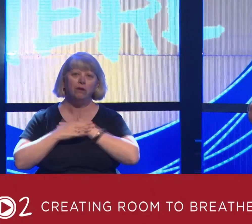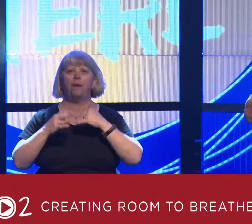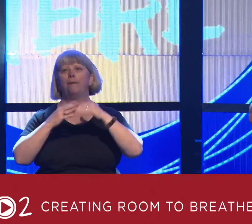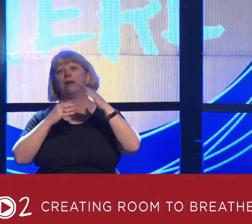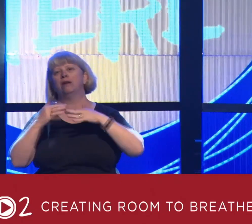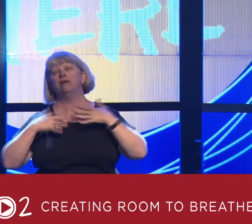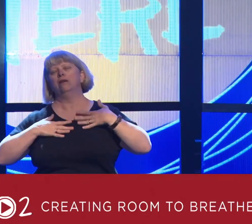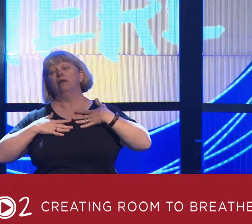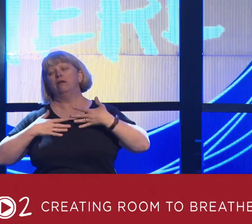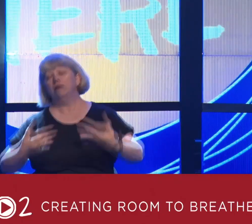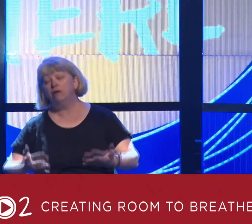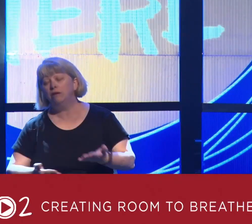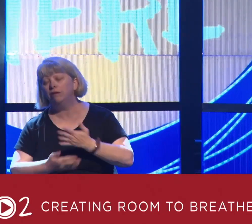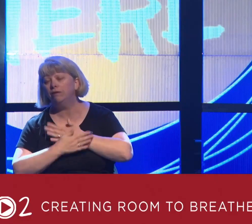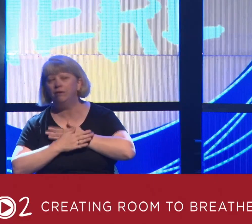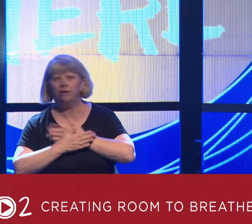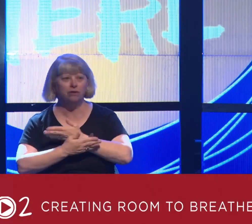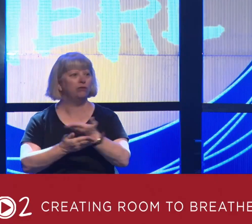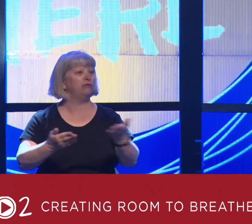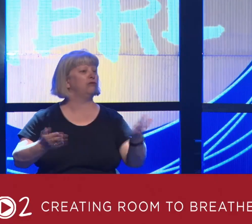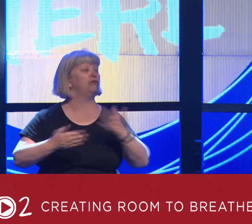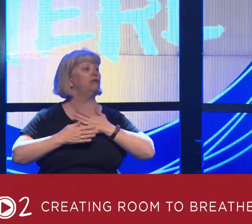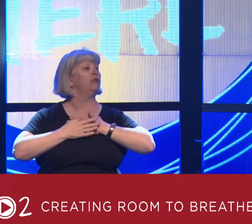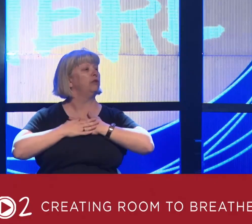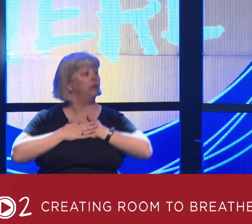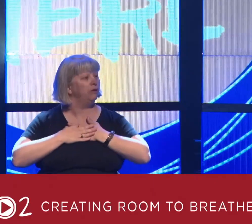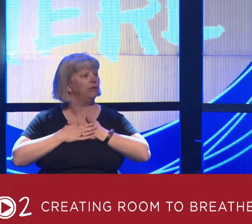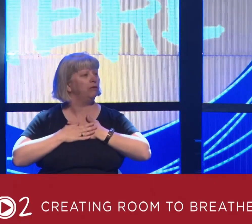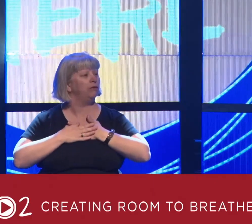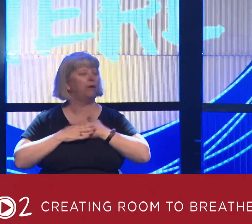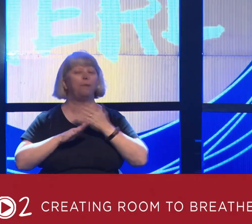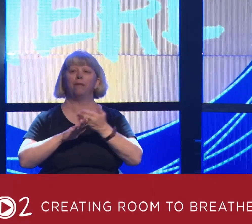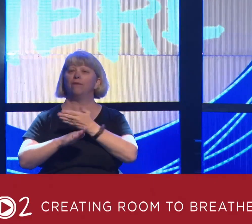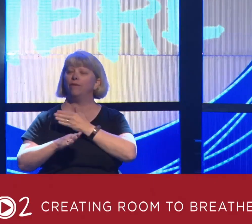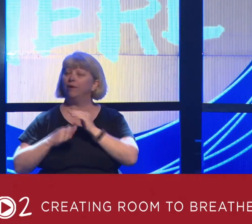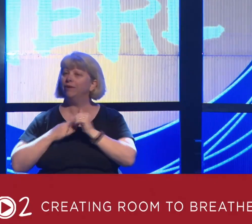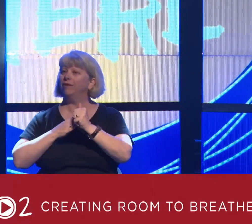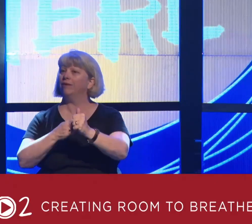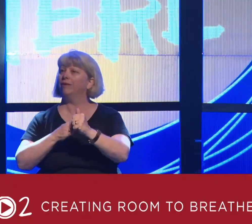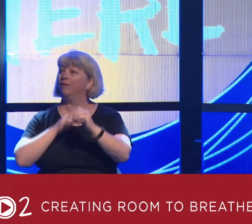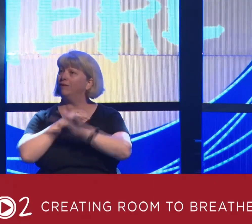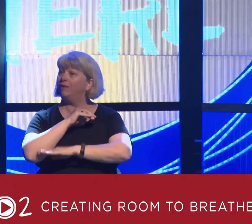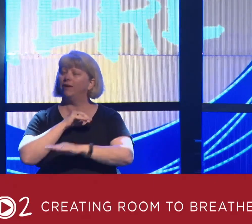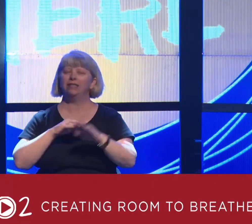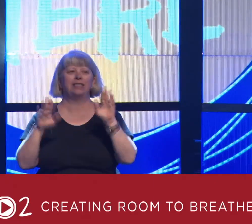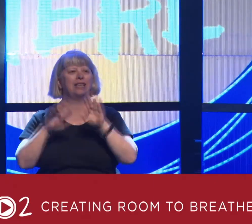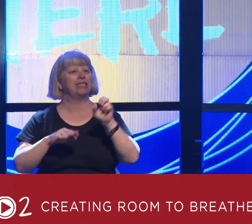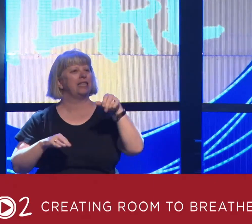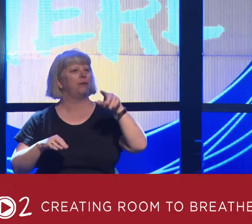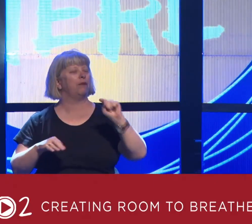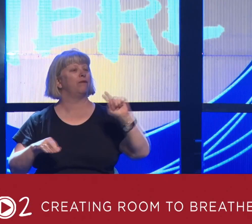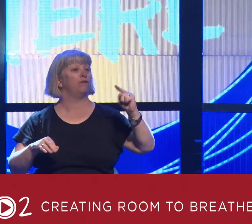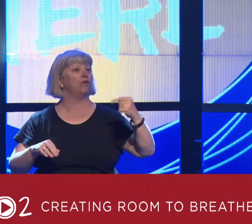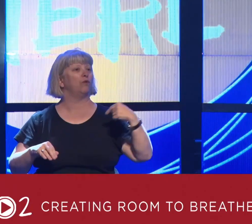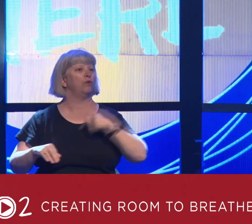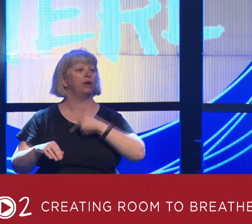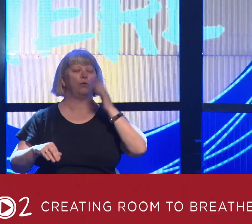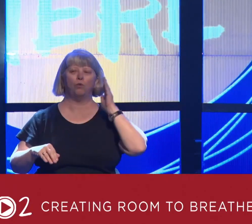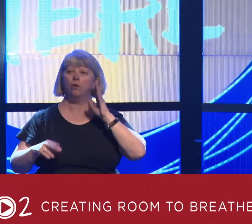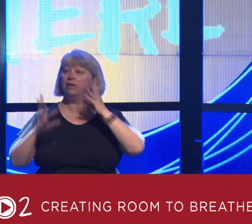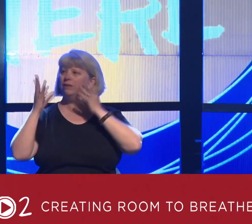It's a chance to let you breathe, and before we dive into a busy fall season. So on Sunday, September 1st, we're going to have